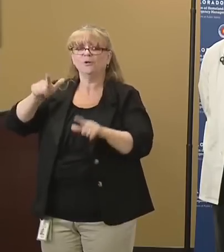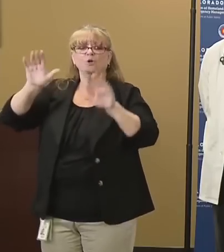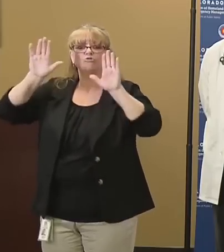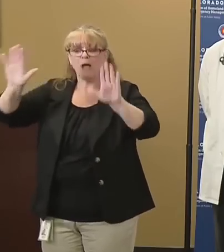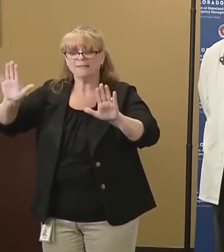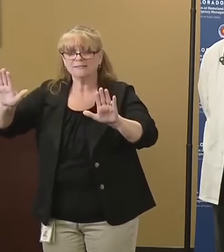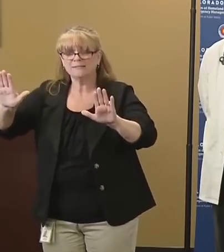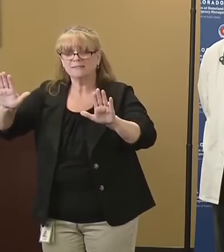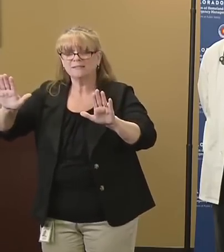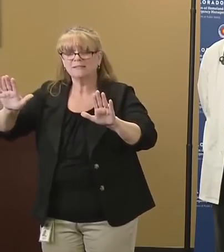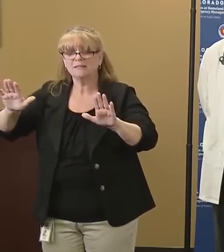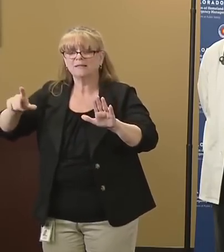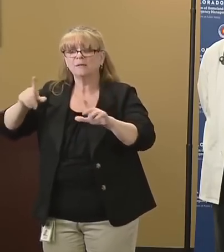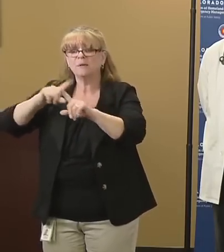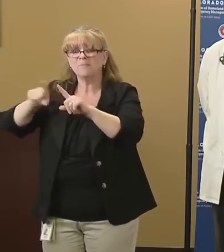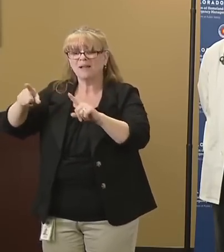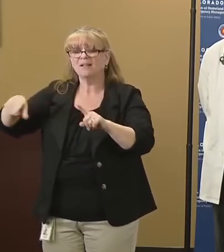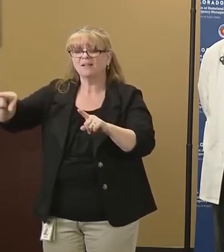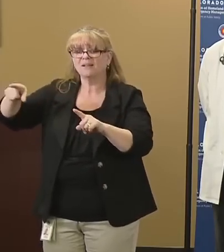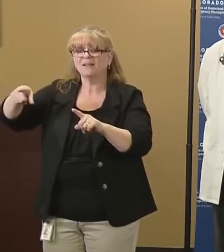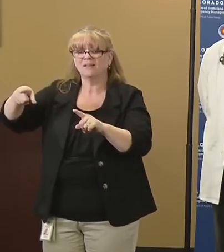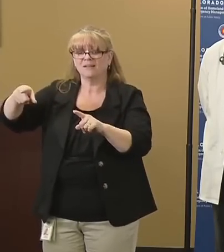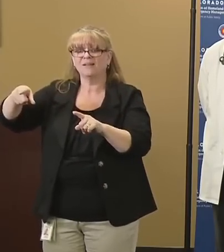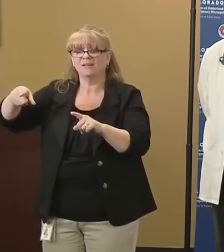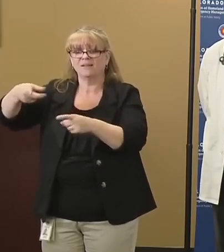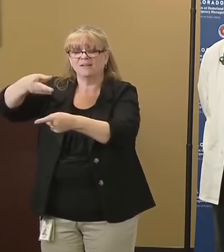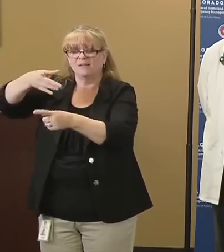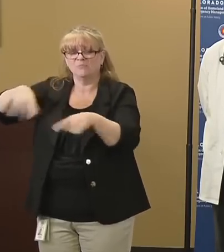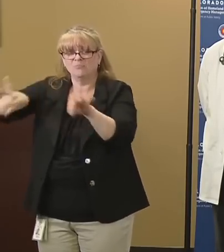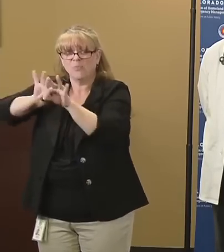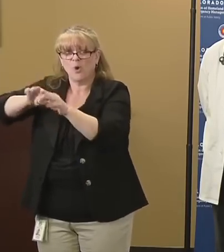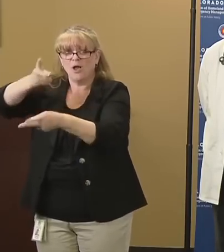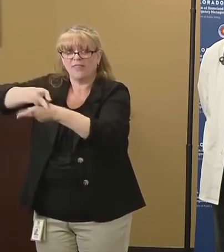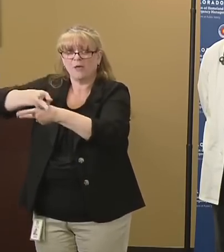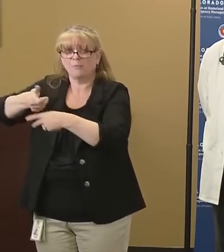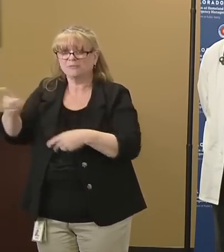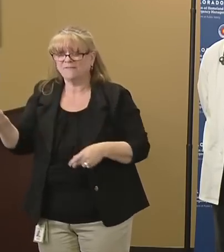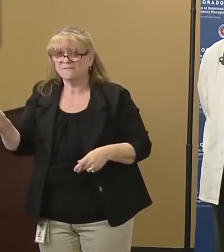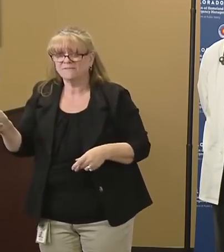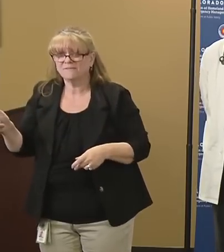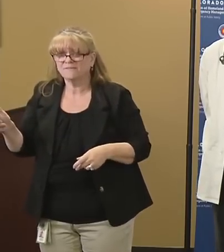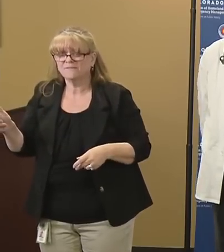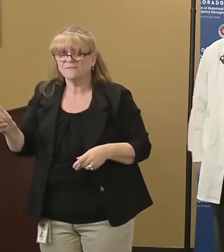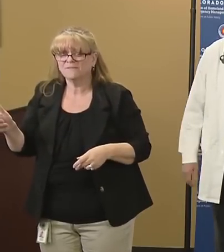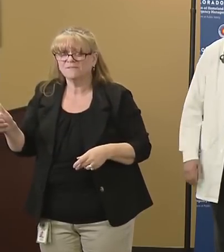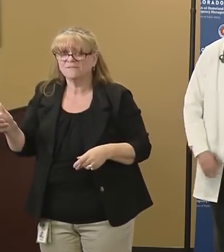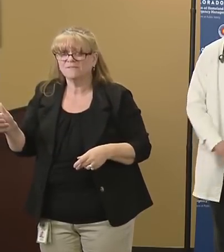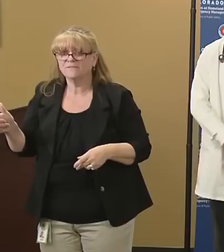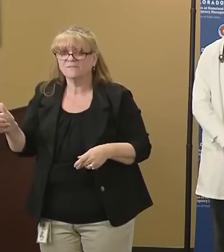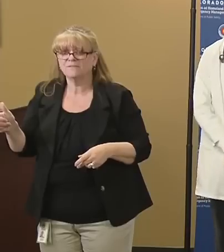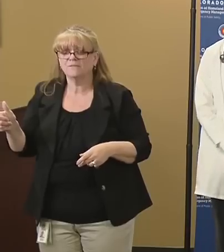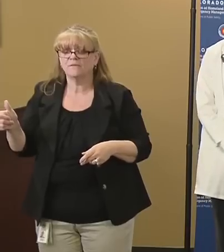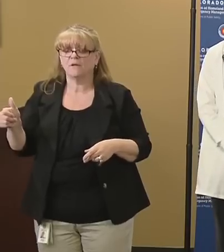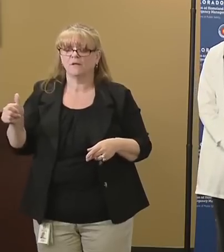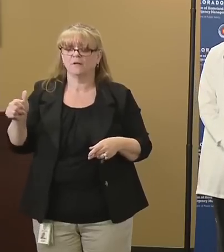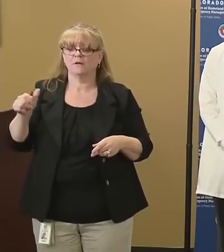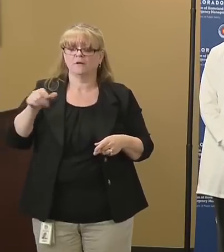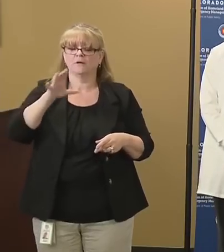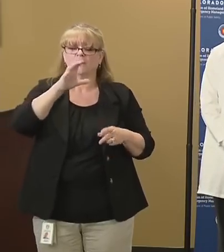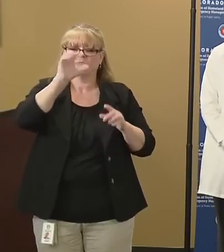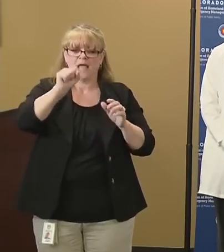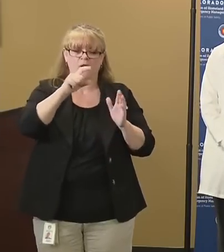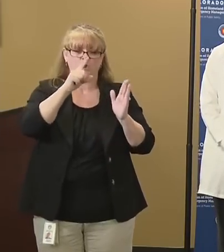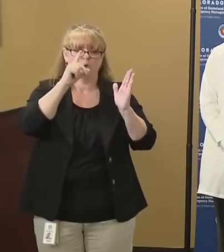being thrown out there. Maybe it's important because some of those can be picked up from the research end and looked at. But there's